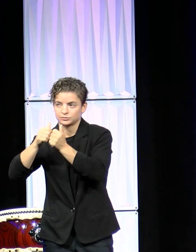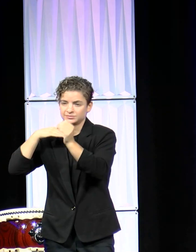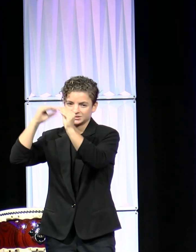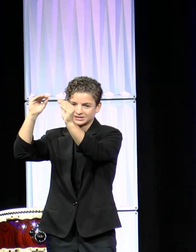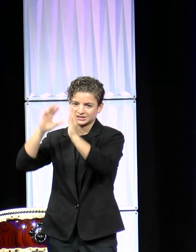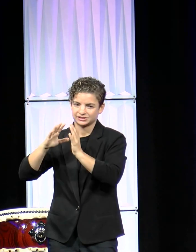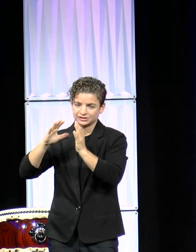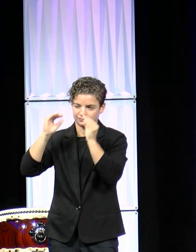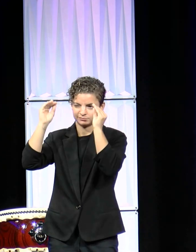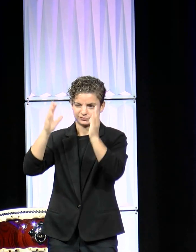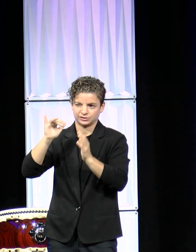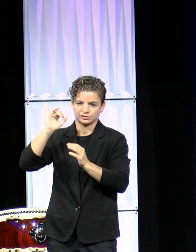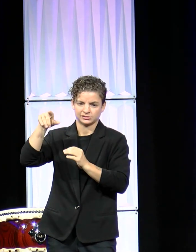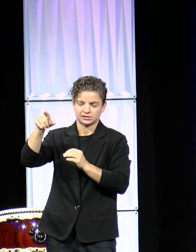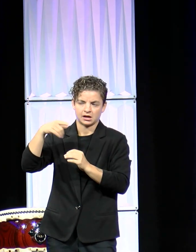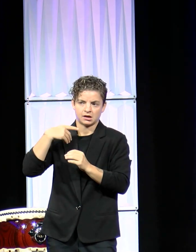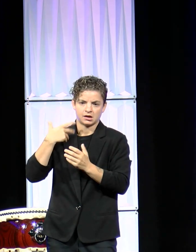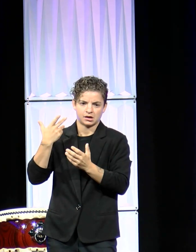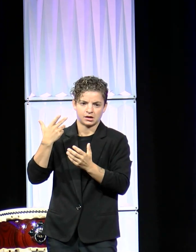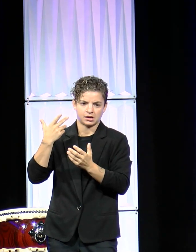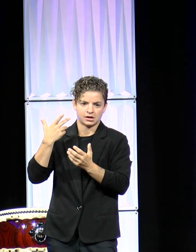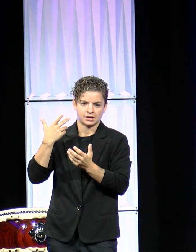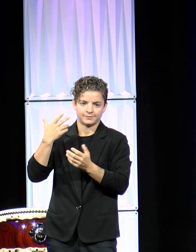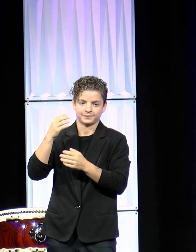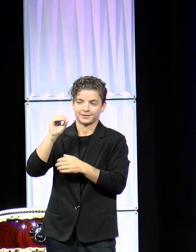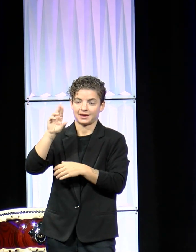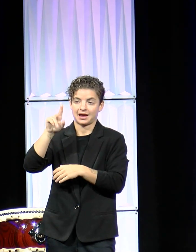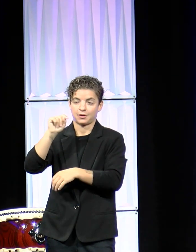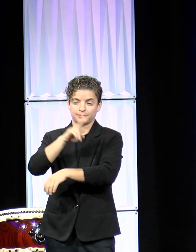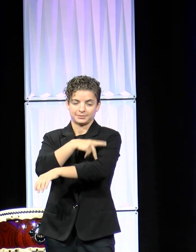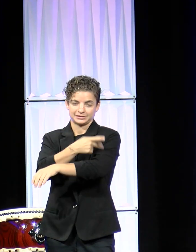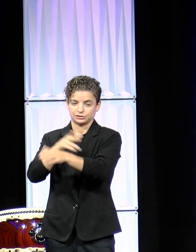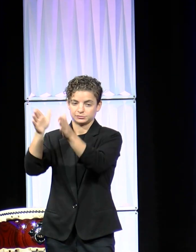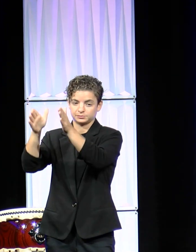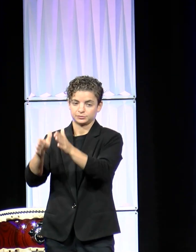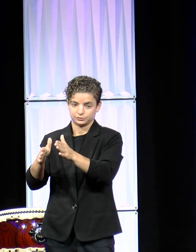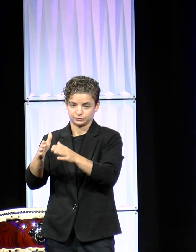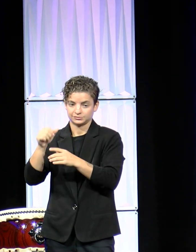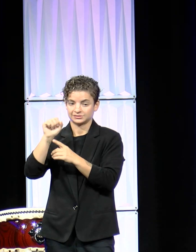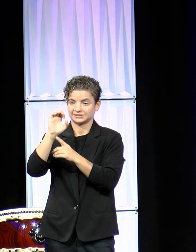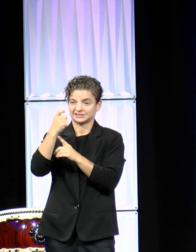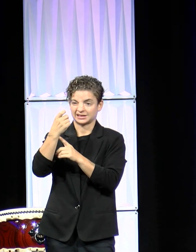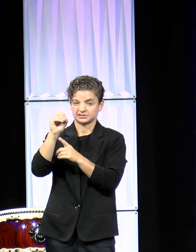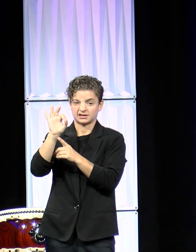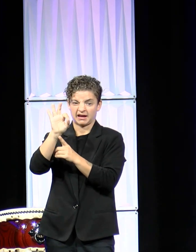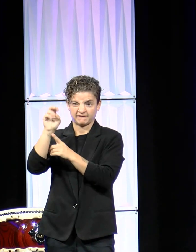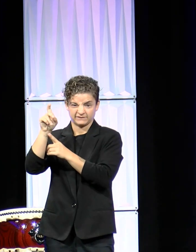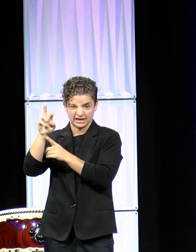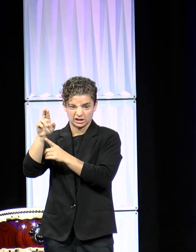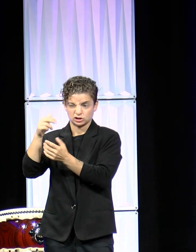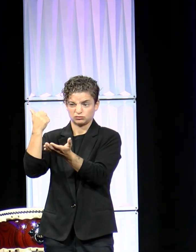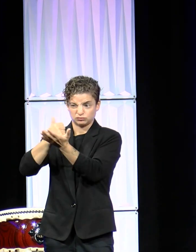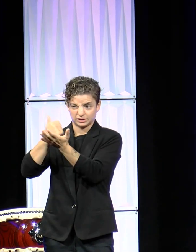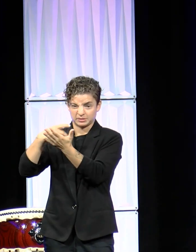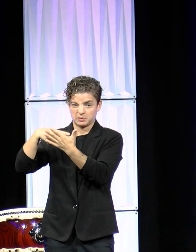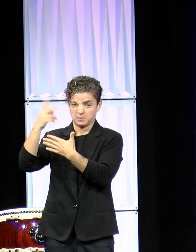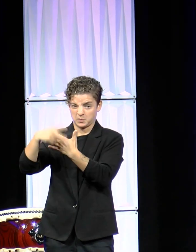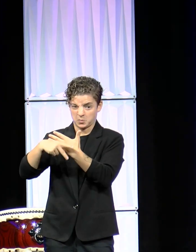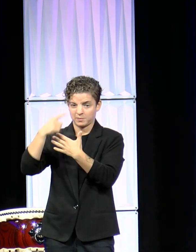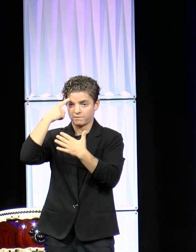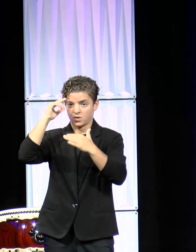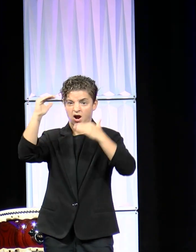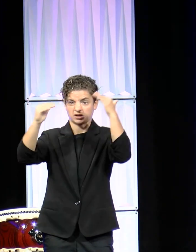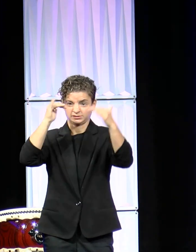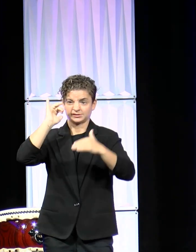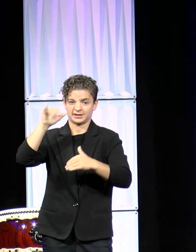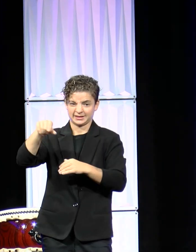adults, and I started working there. When I started working there, I had to figure out how I was navigating these